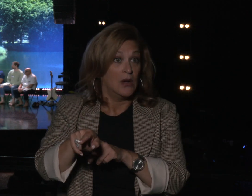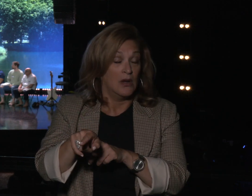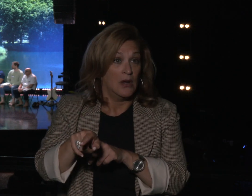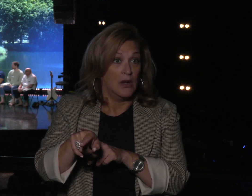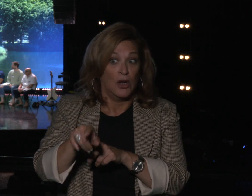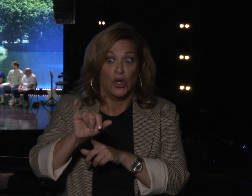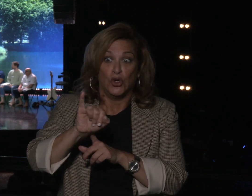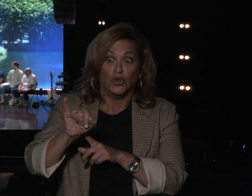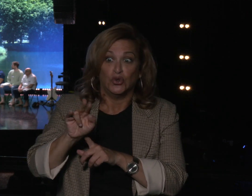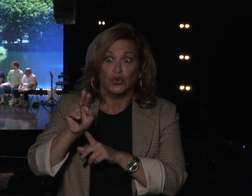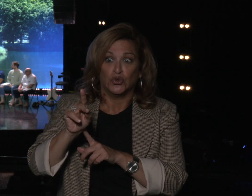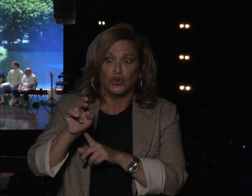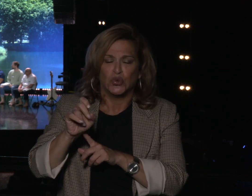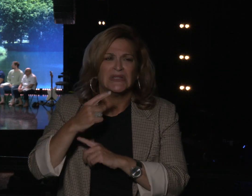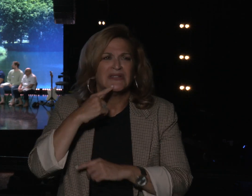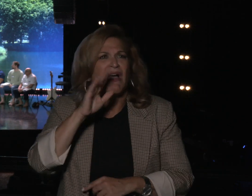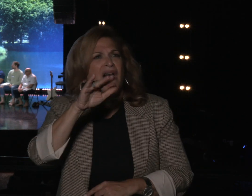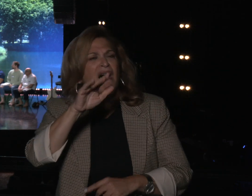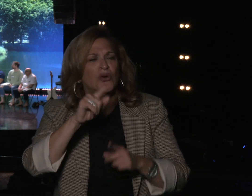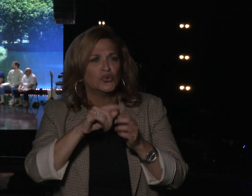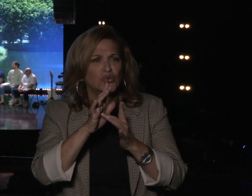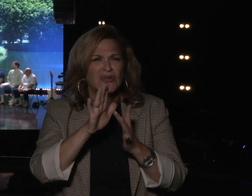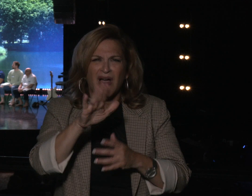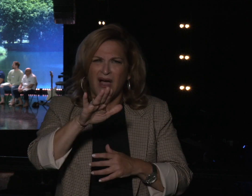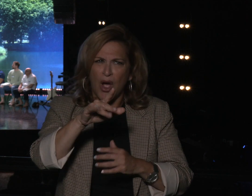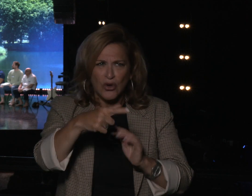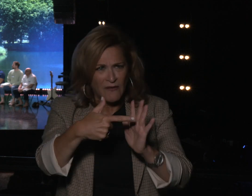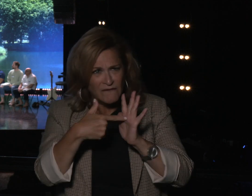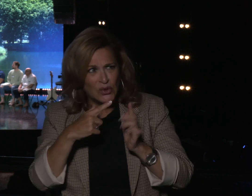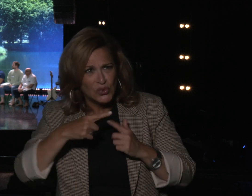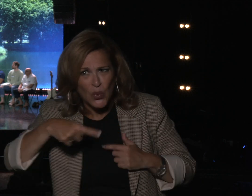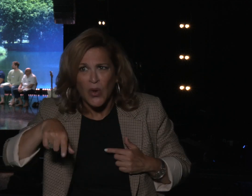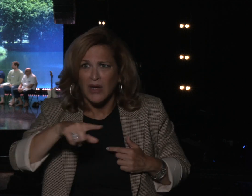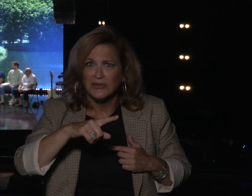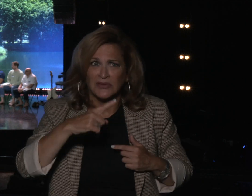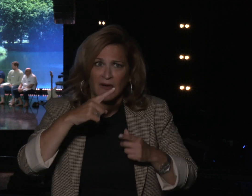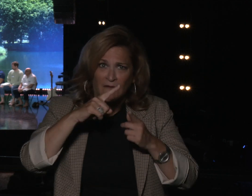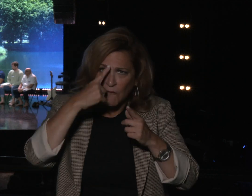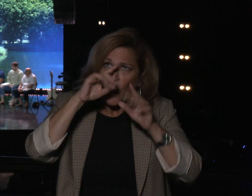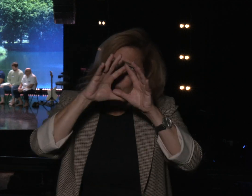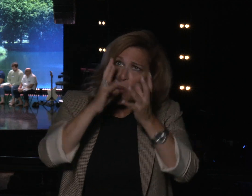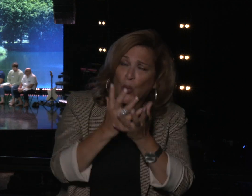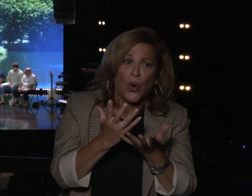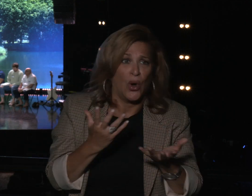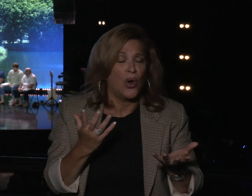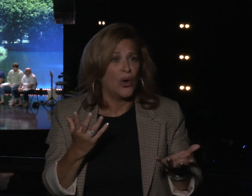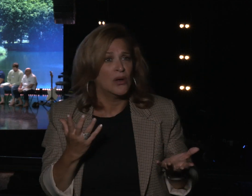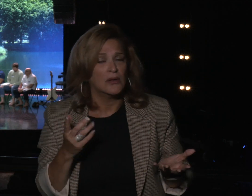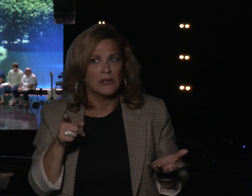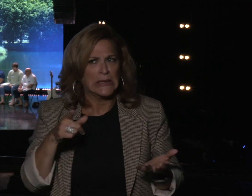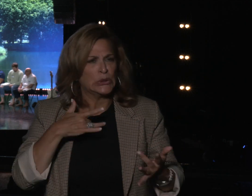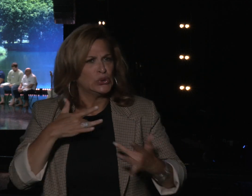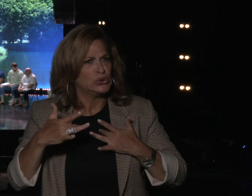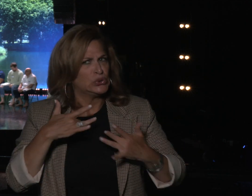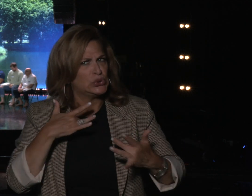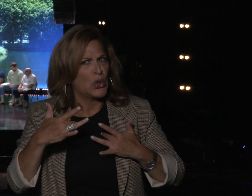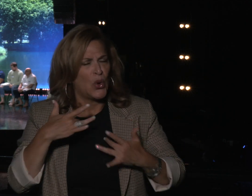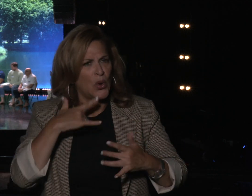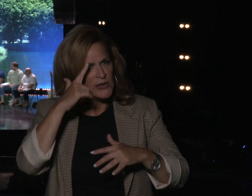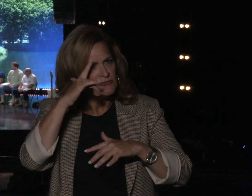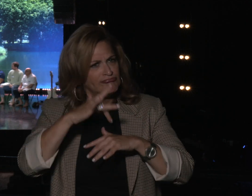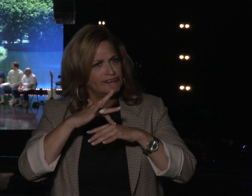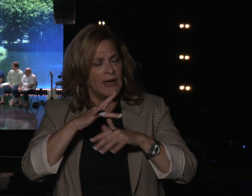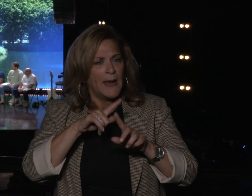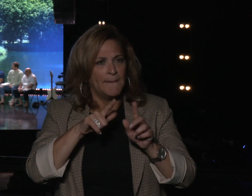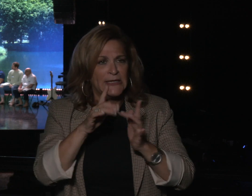just gonna reveal yourself to us? Like, aren't you gonna reveal yourself to the whole world? And he seemed overly concerned with this question, but Jesus